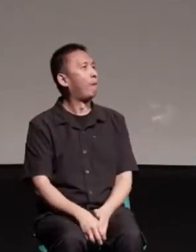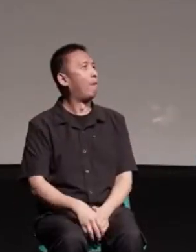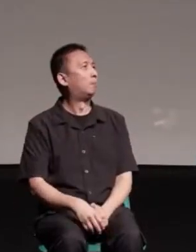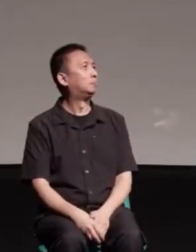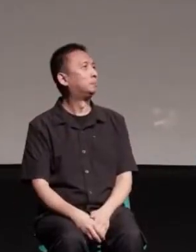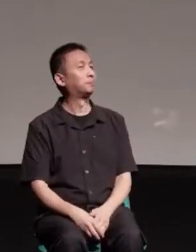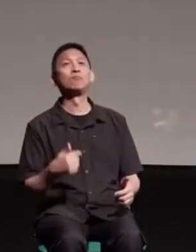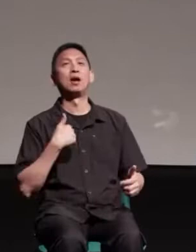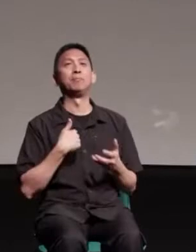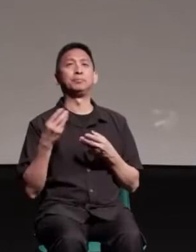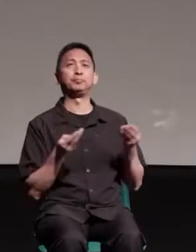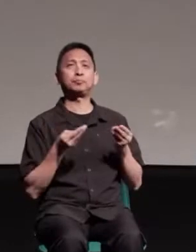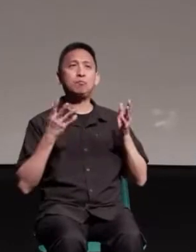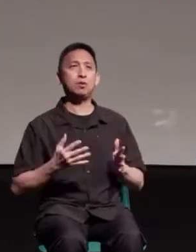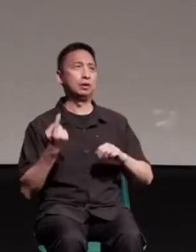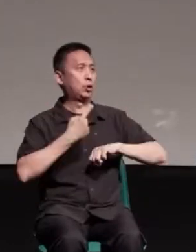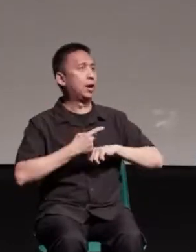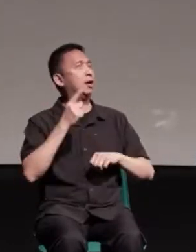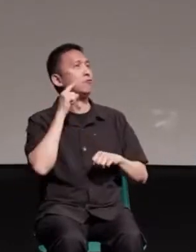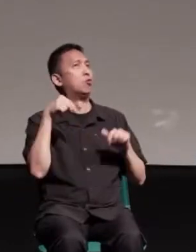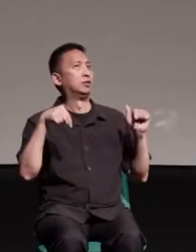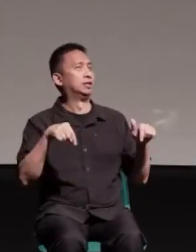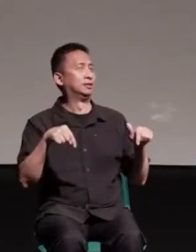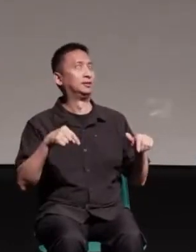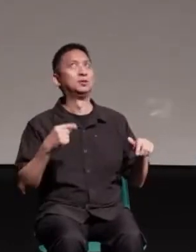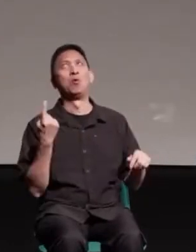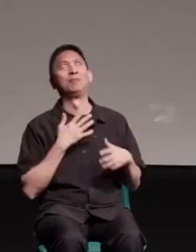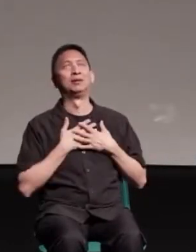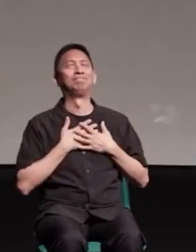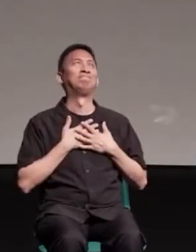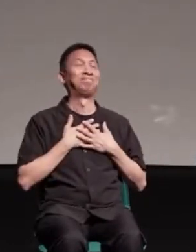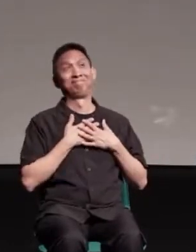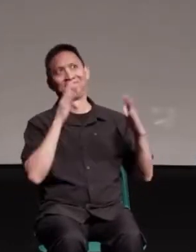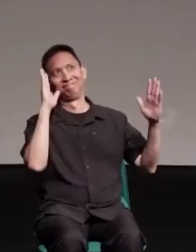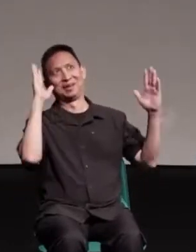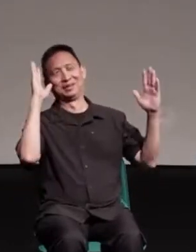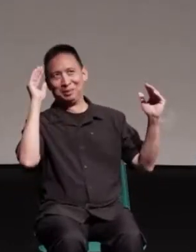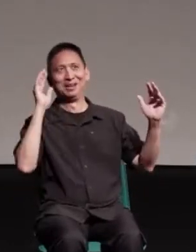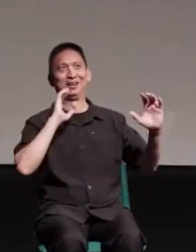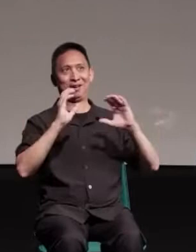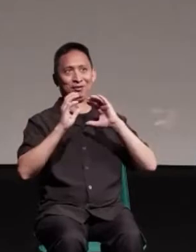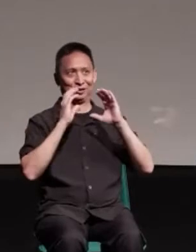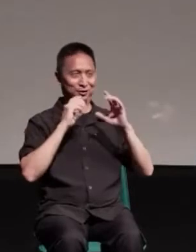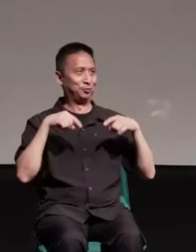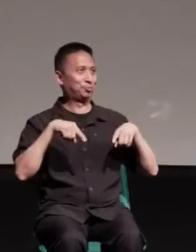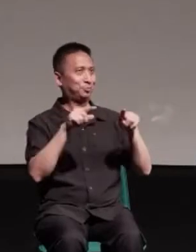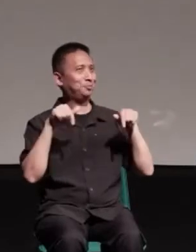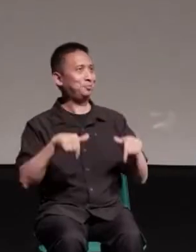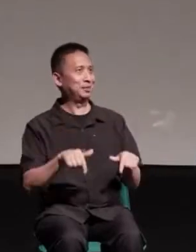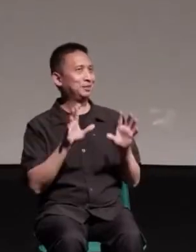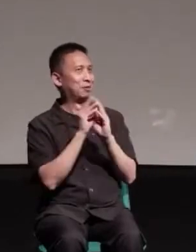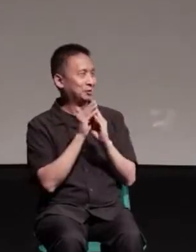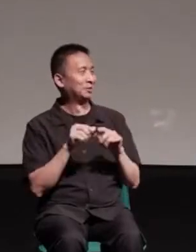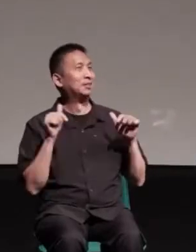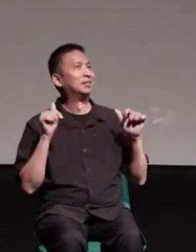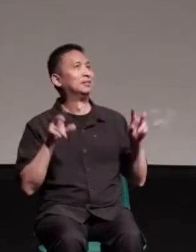I will be your moderator today for one of my most anticipated conversations of Getting Real. This one